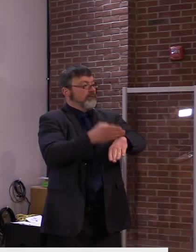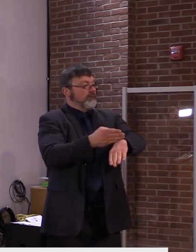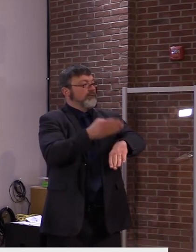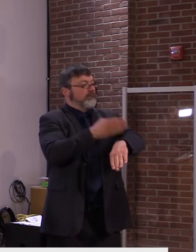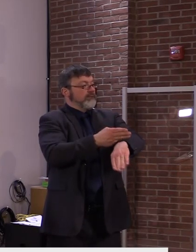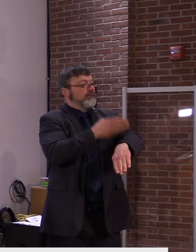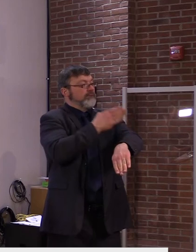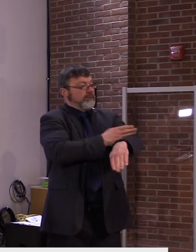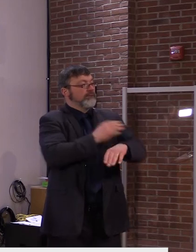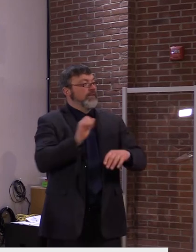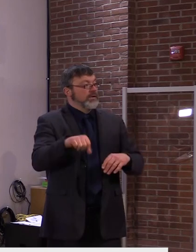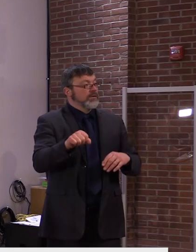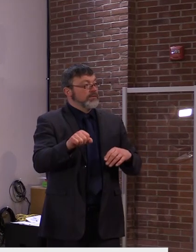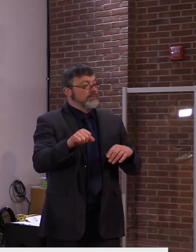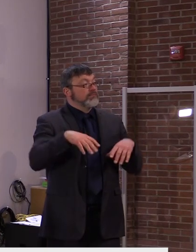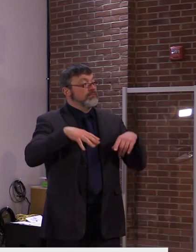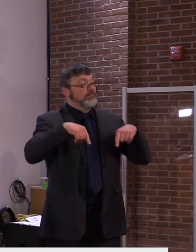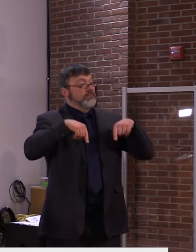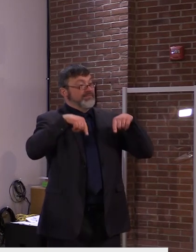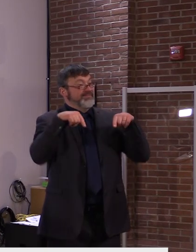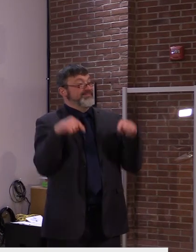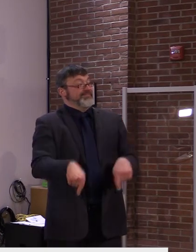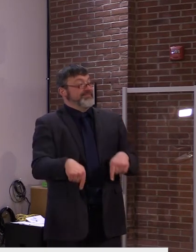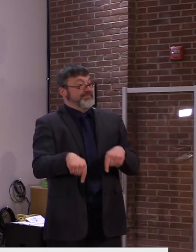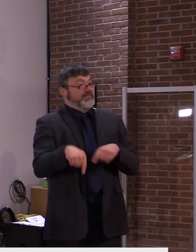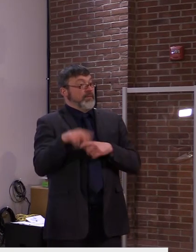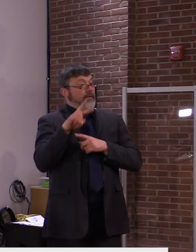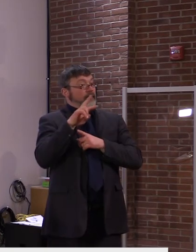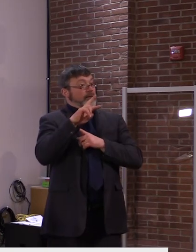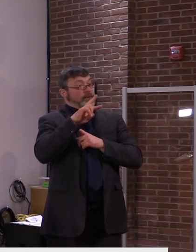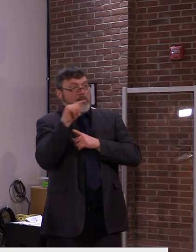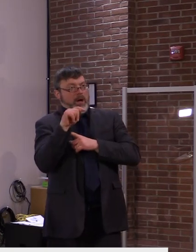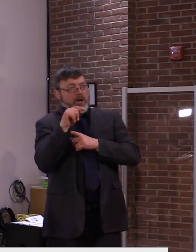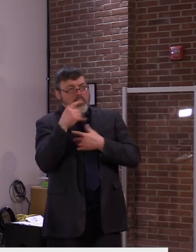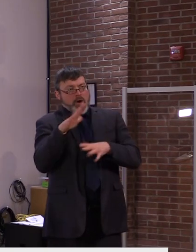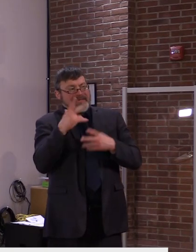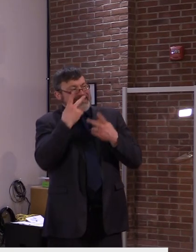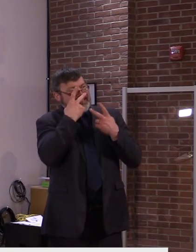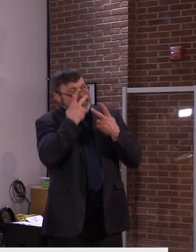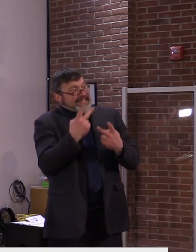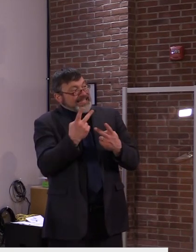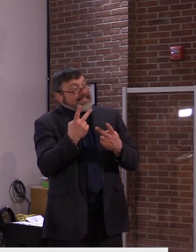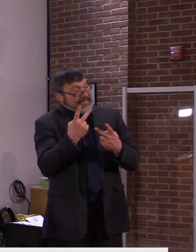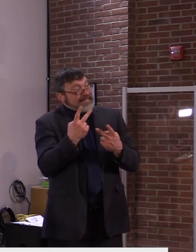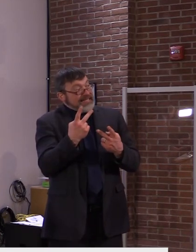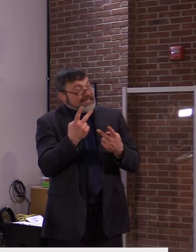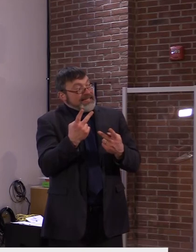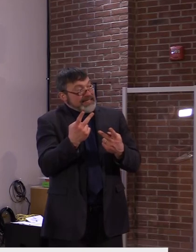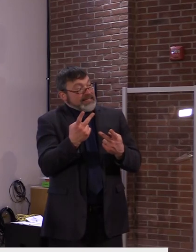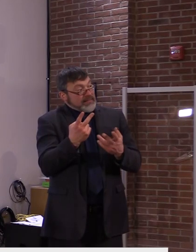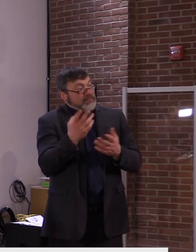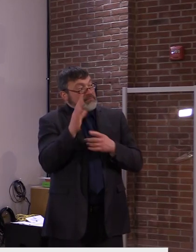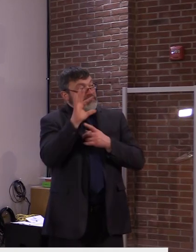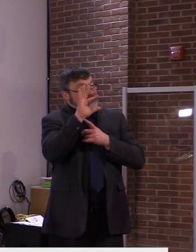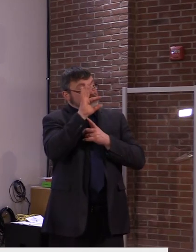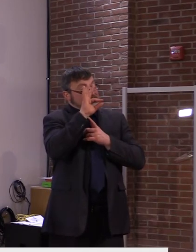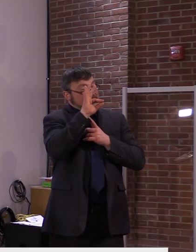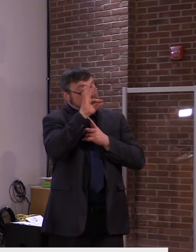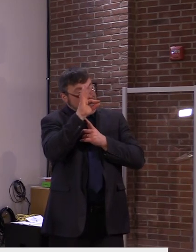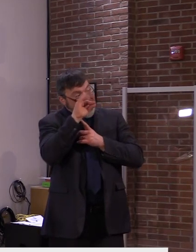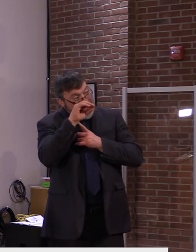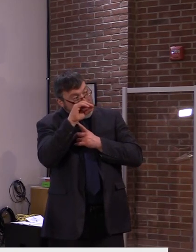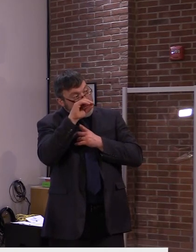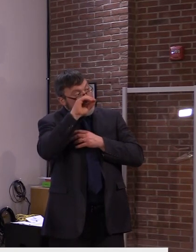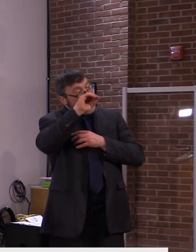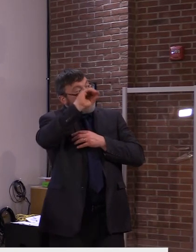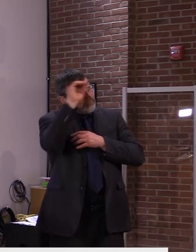nursing facilities, assisted living facilities, and residential care homes have received at least their first dose of the